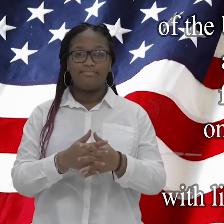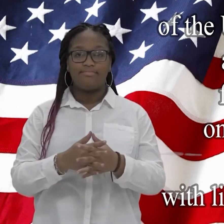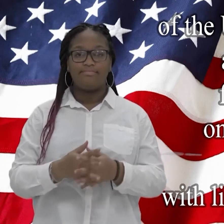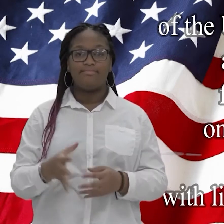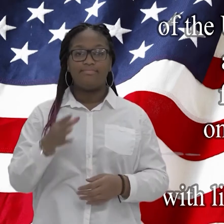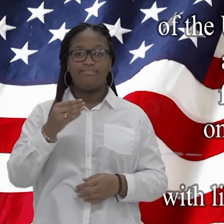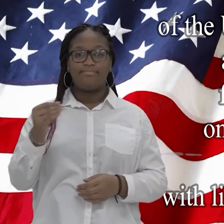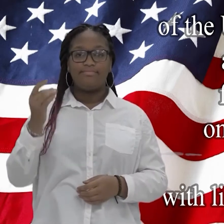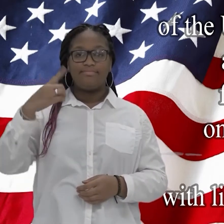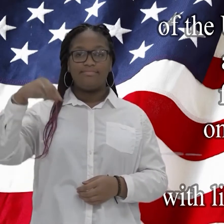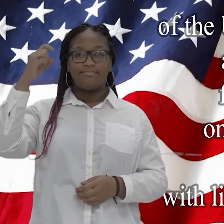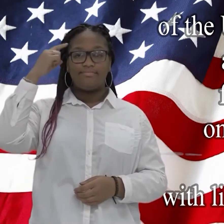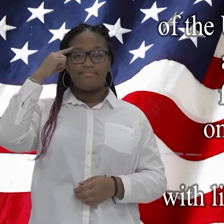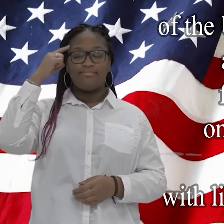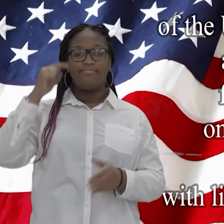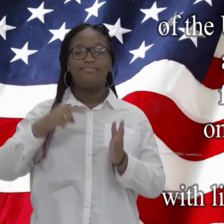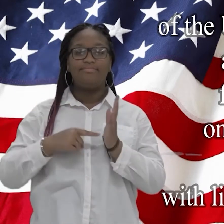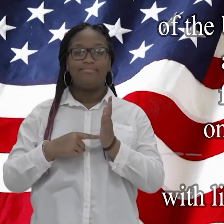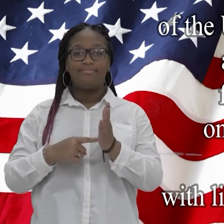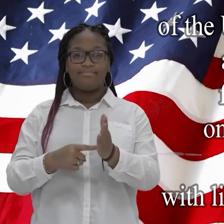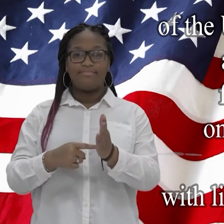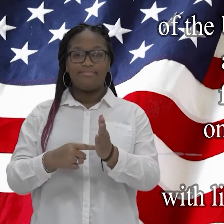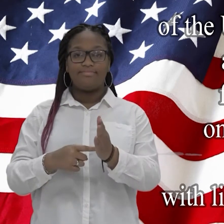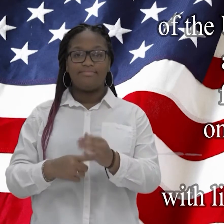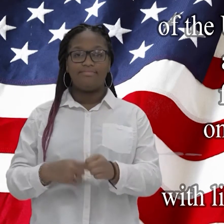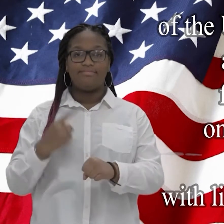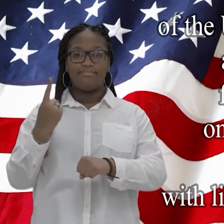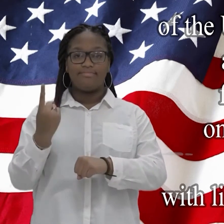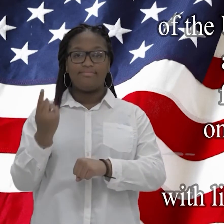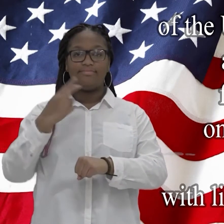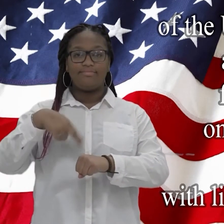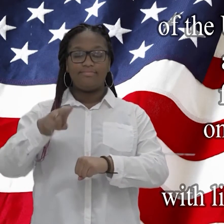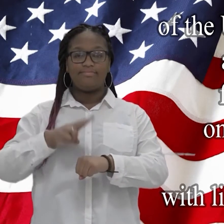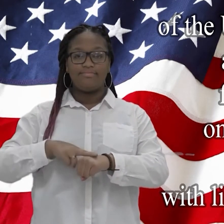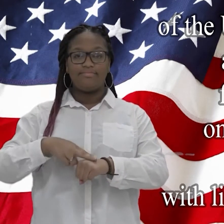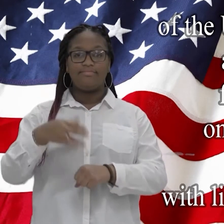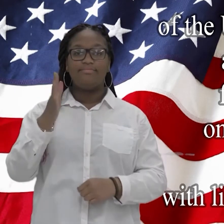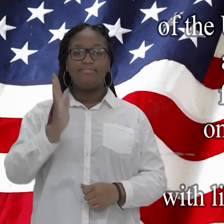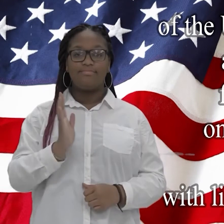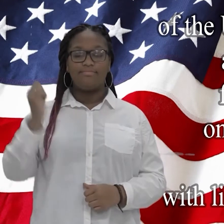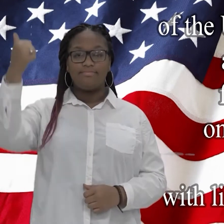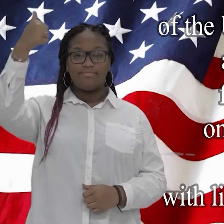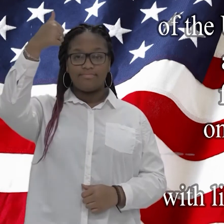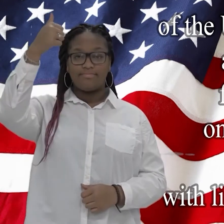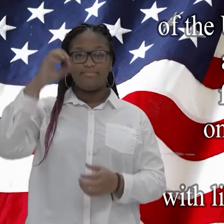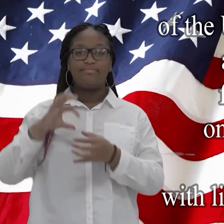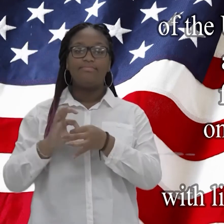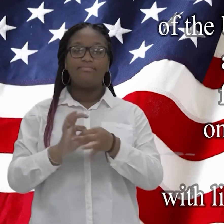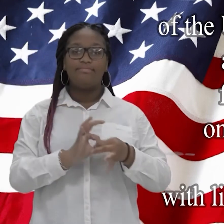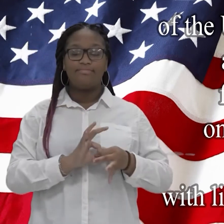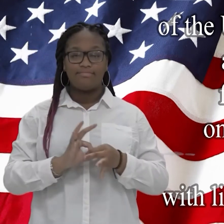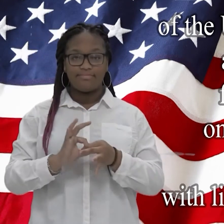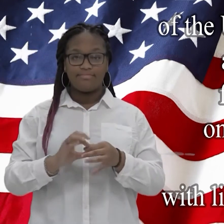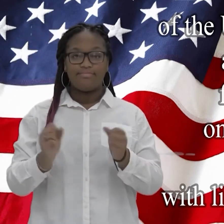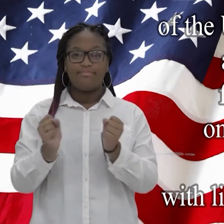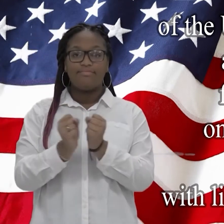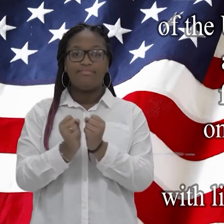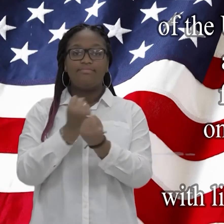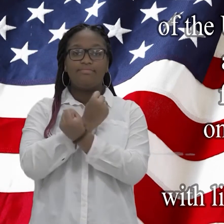America and to the republic for which it stands, one nation, under God, indivisible, with